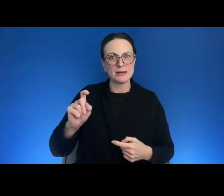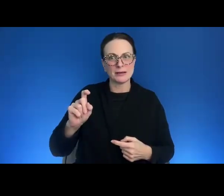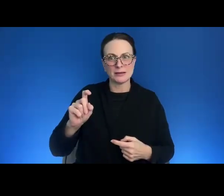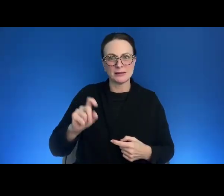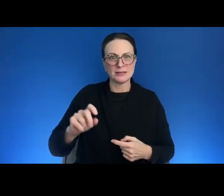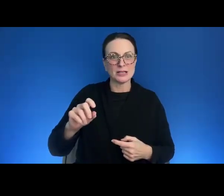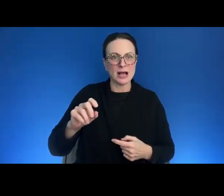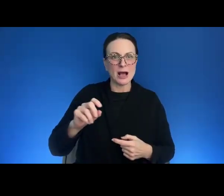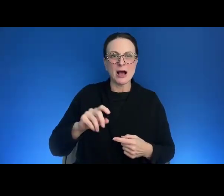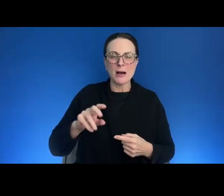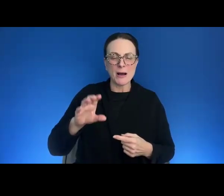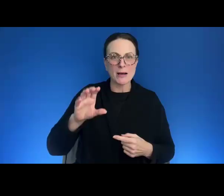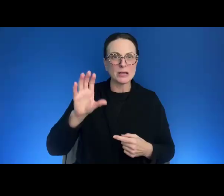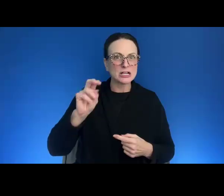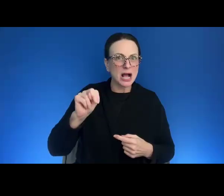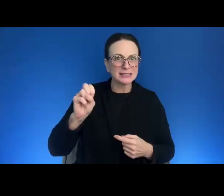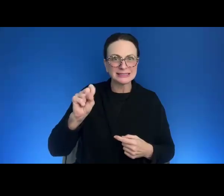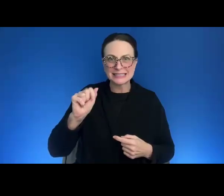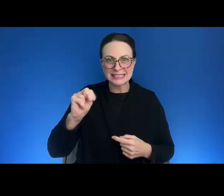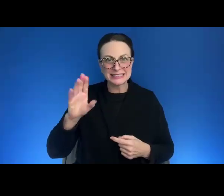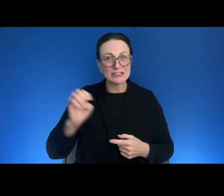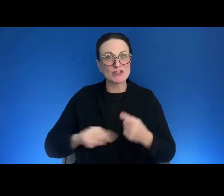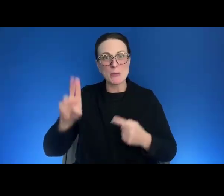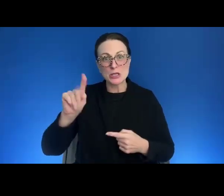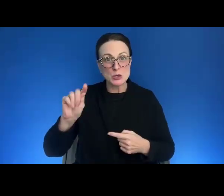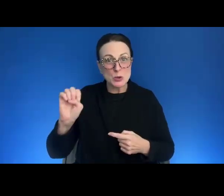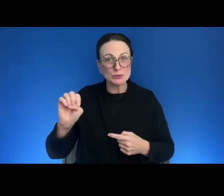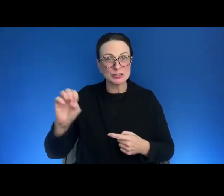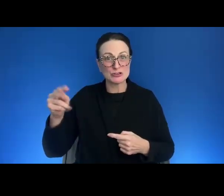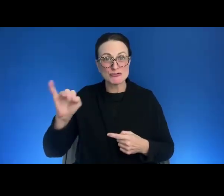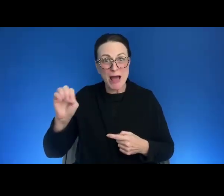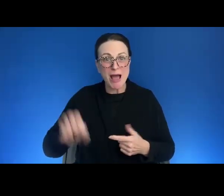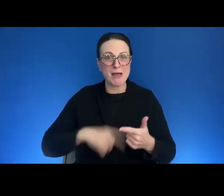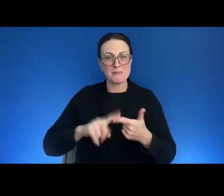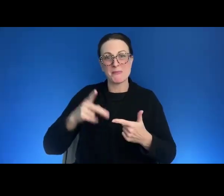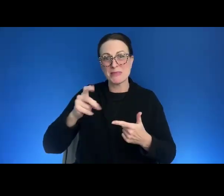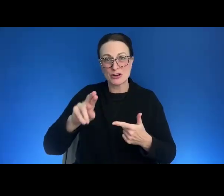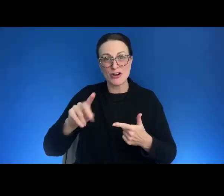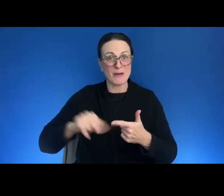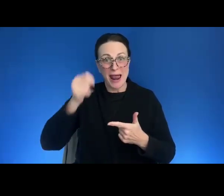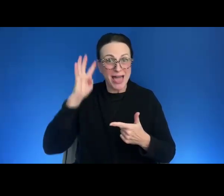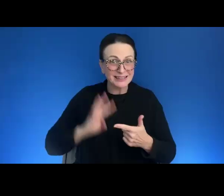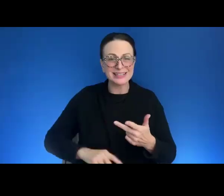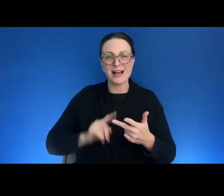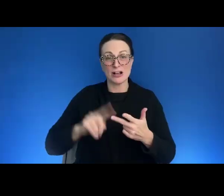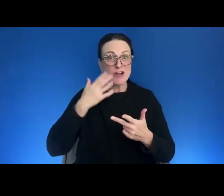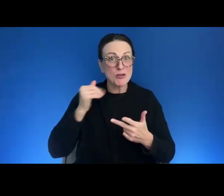Ute Tribe, Peter from Alaska. I see a bunch of people from Colorado on Mall and